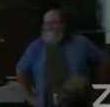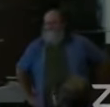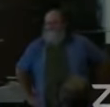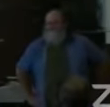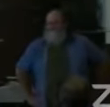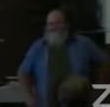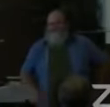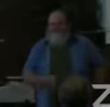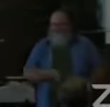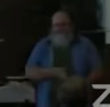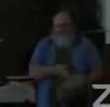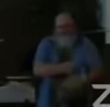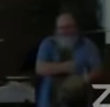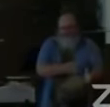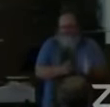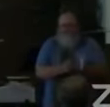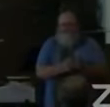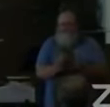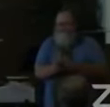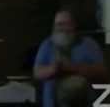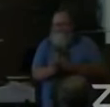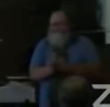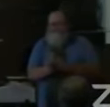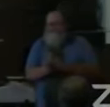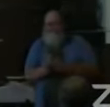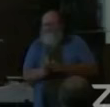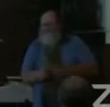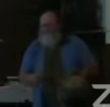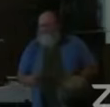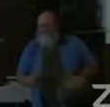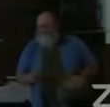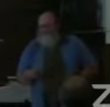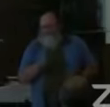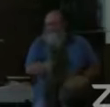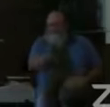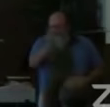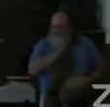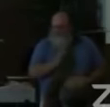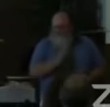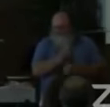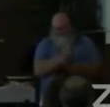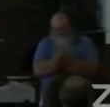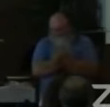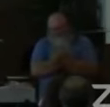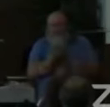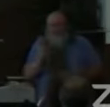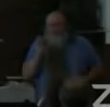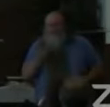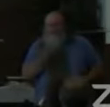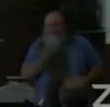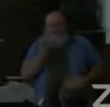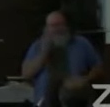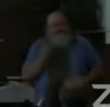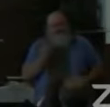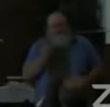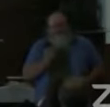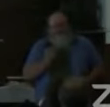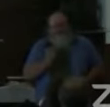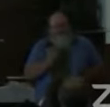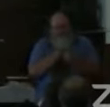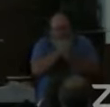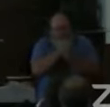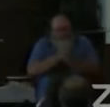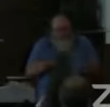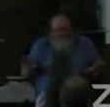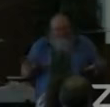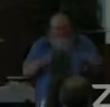As followers of Jesus Christ, because of God's love for us, we can experience peace, hope, and in spite